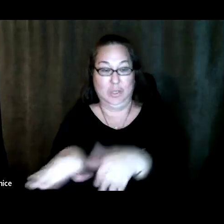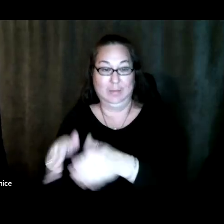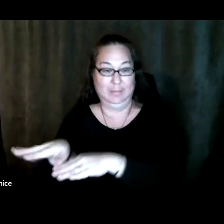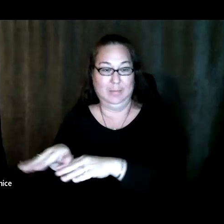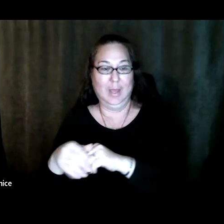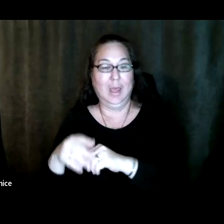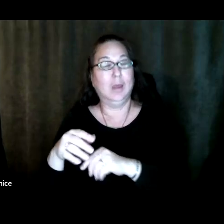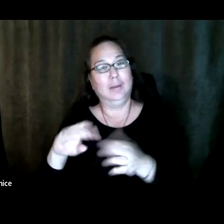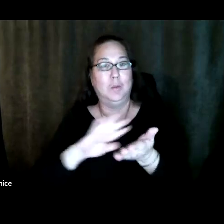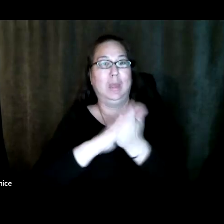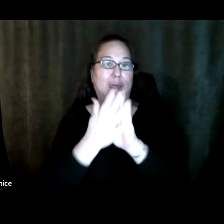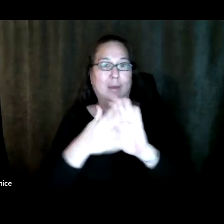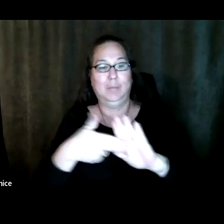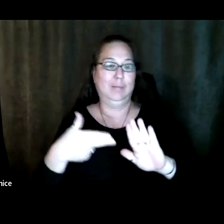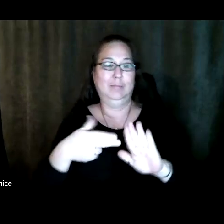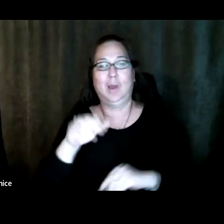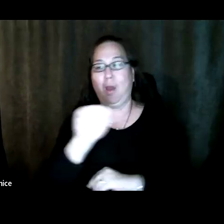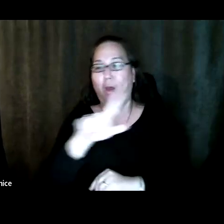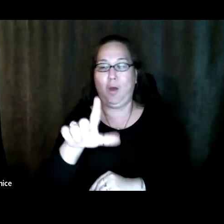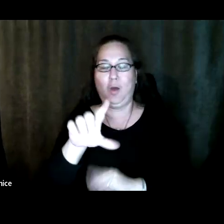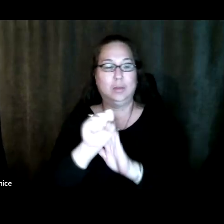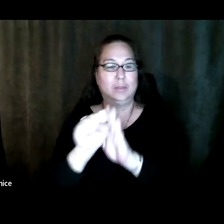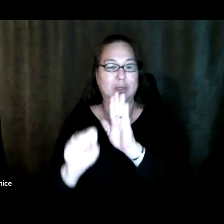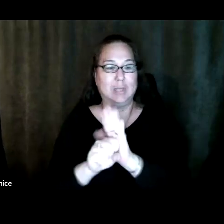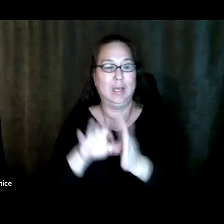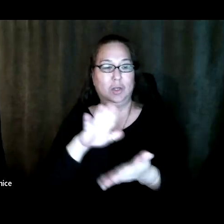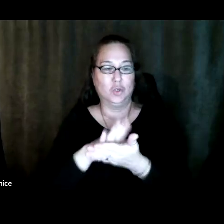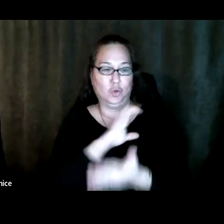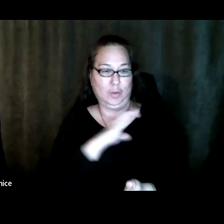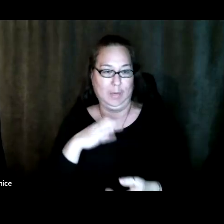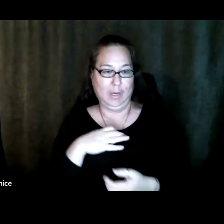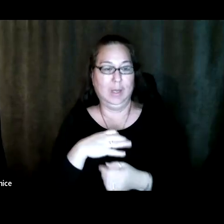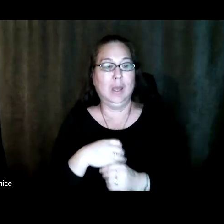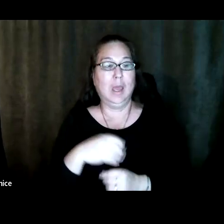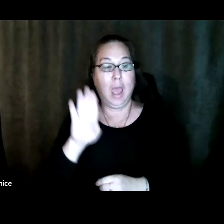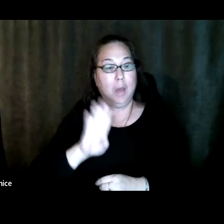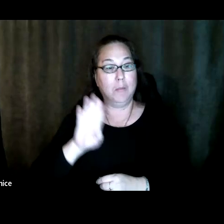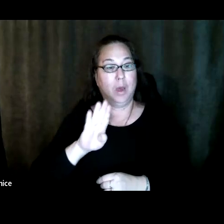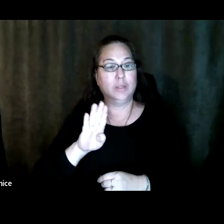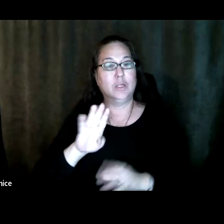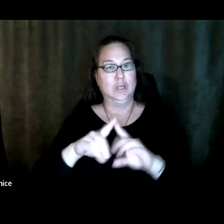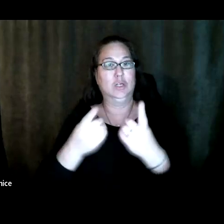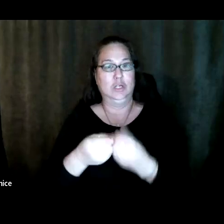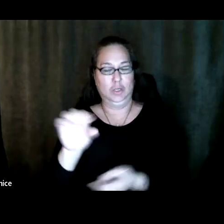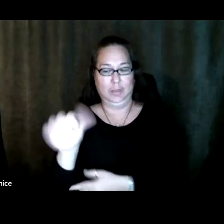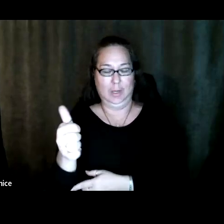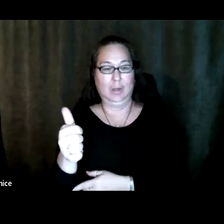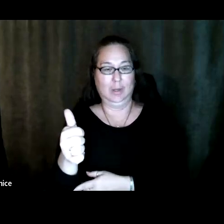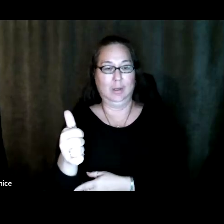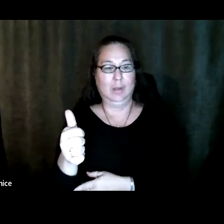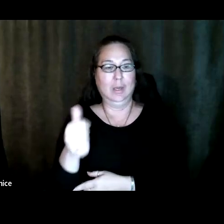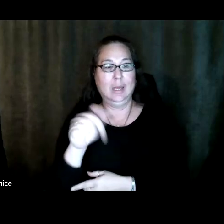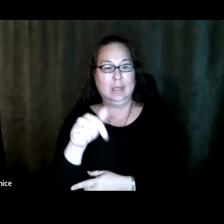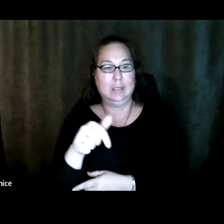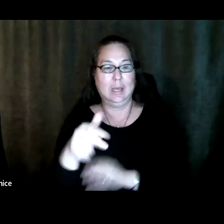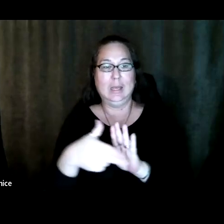And Boston is in Division 10. And the representative from Division 10 that is named to the All-State School Committee this